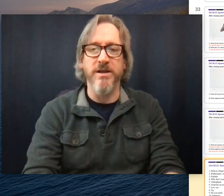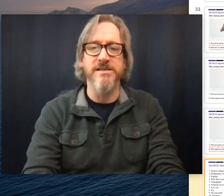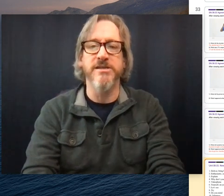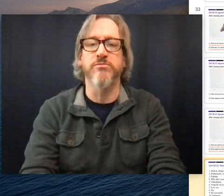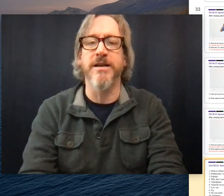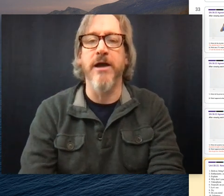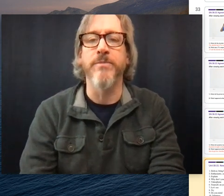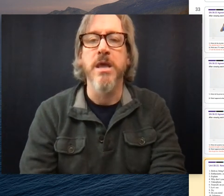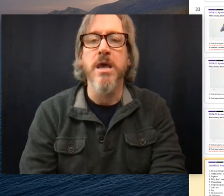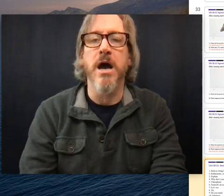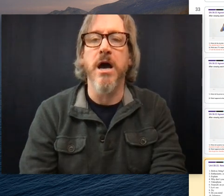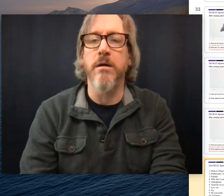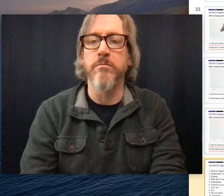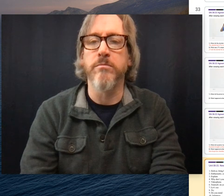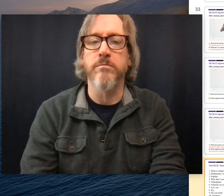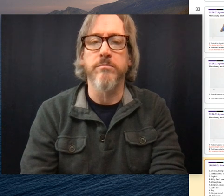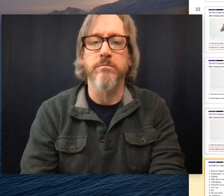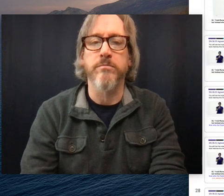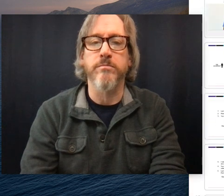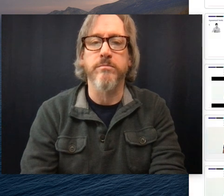will replace these right now.